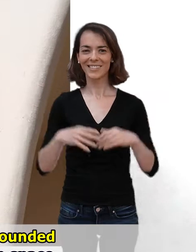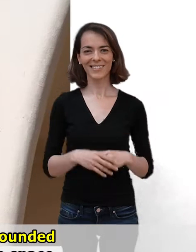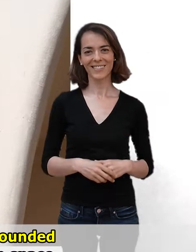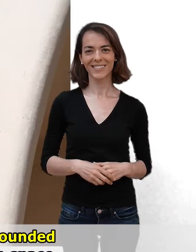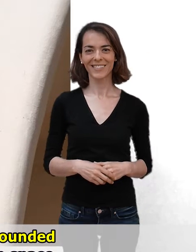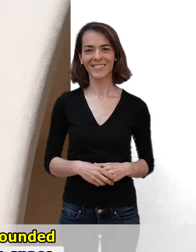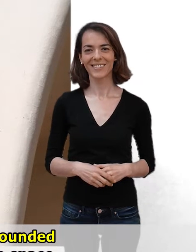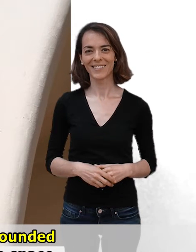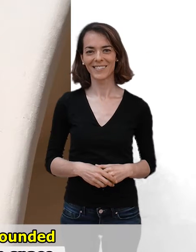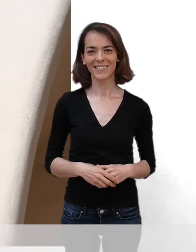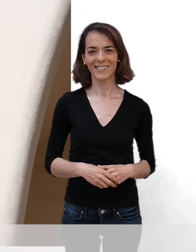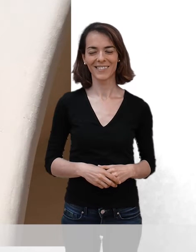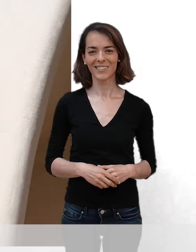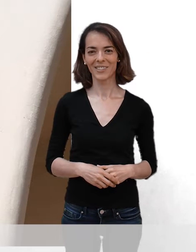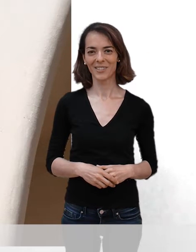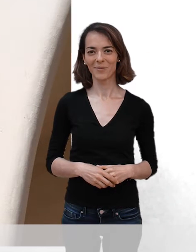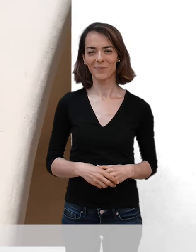to be dancing in space.